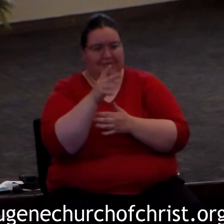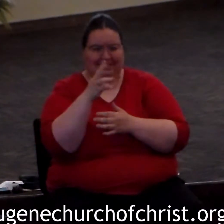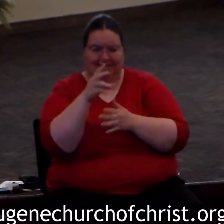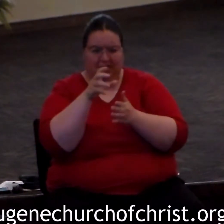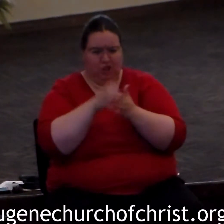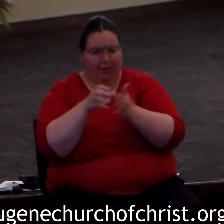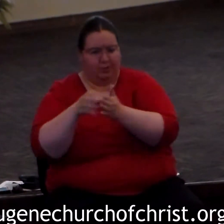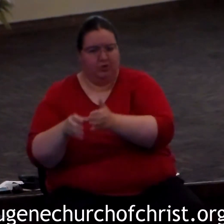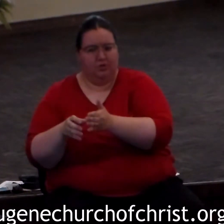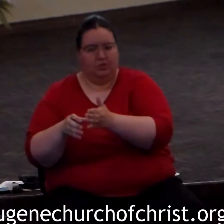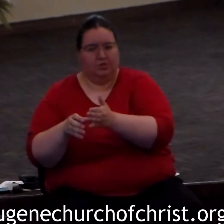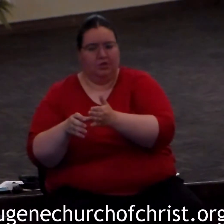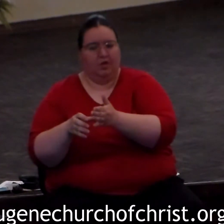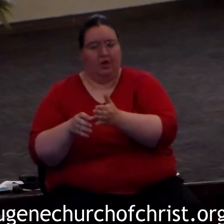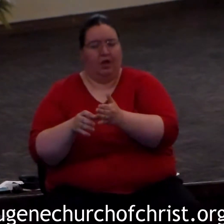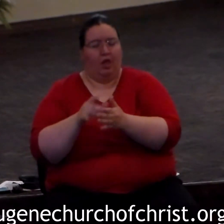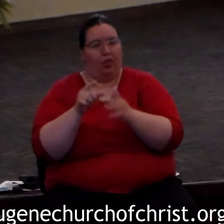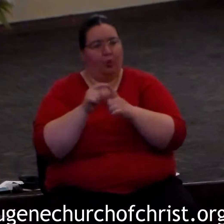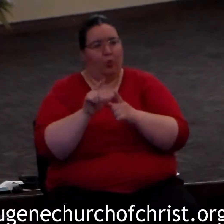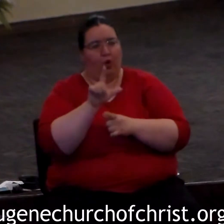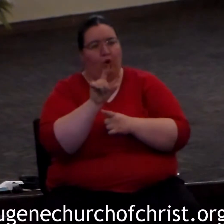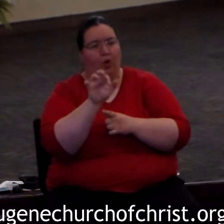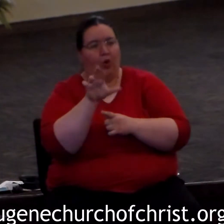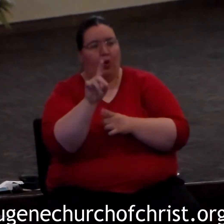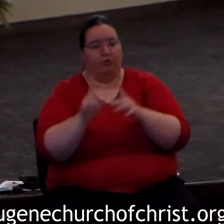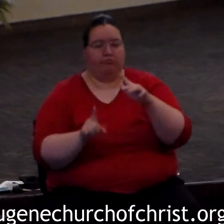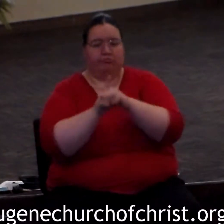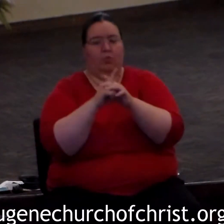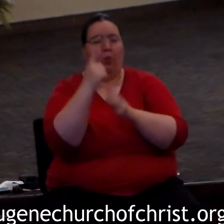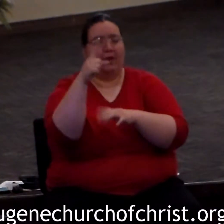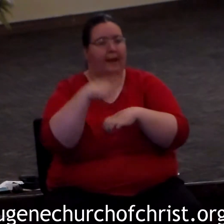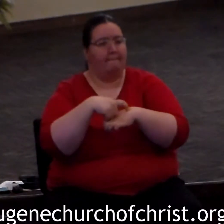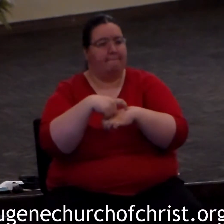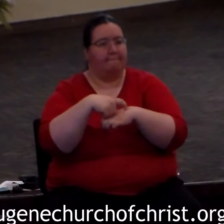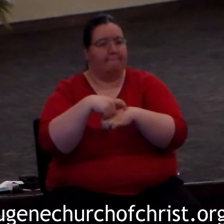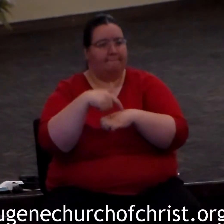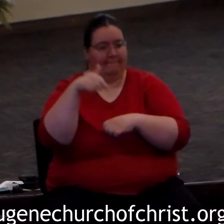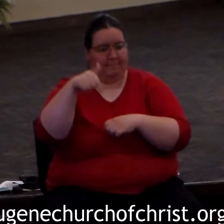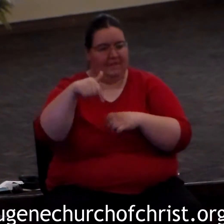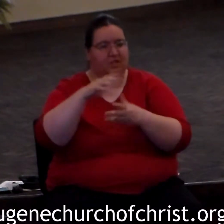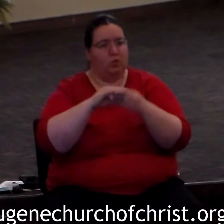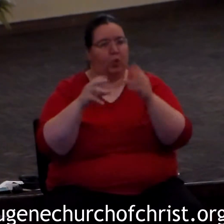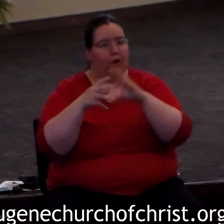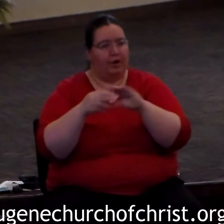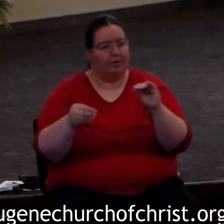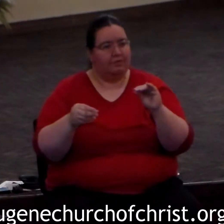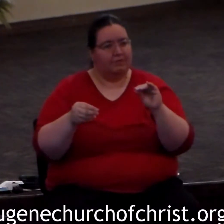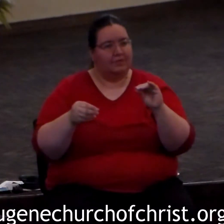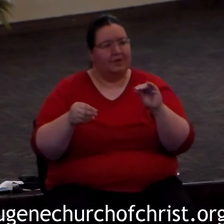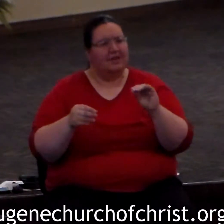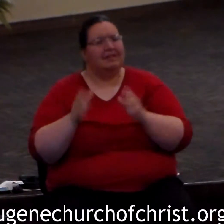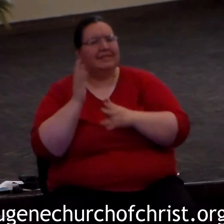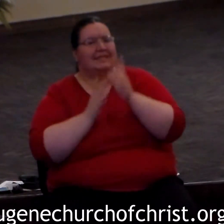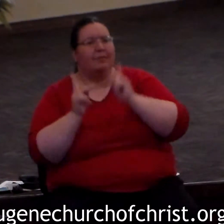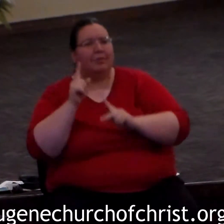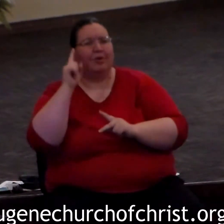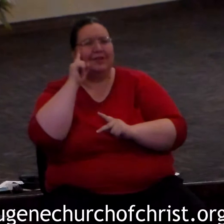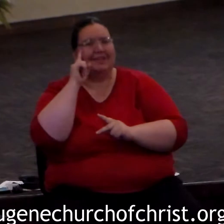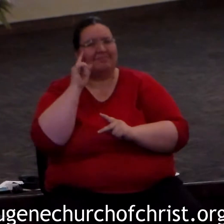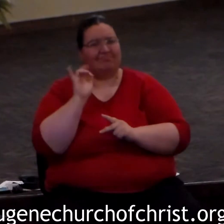it. Now, there are those who think this is just a term of respect. There are those who think that it's something more than that. Whatever it may be, the